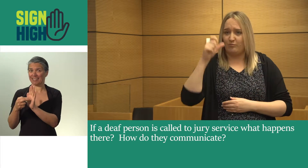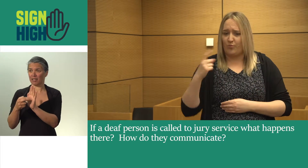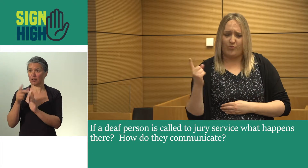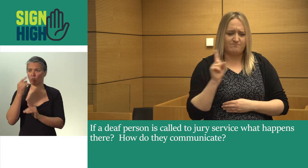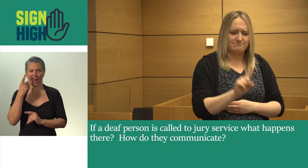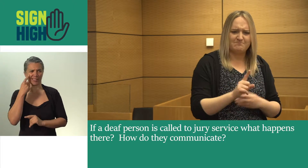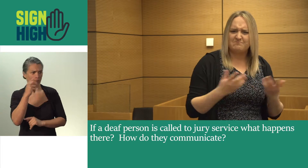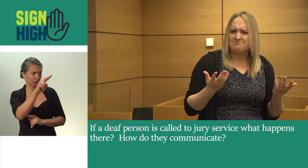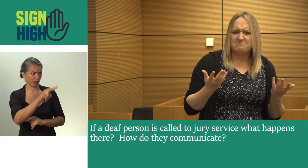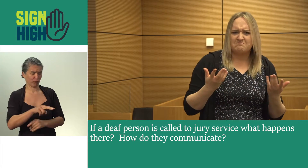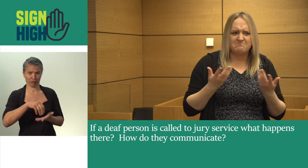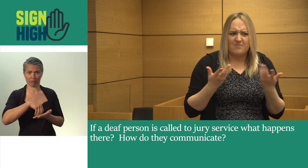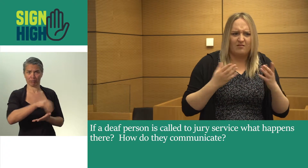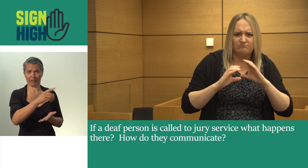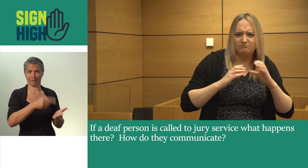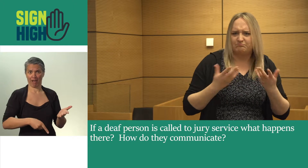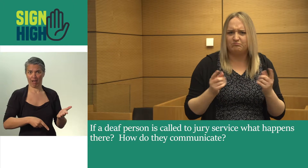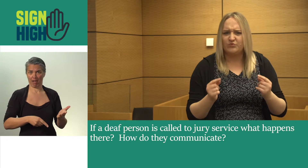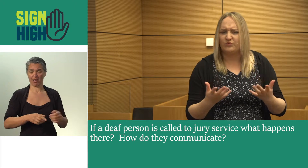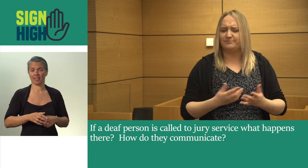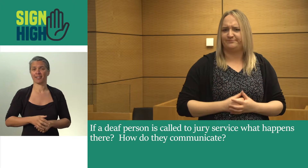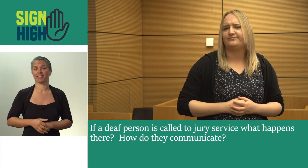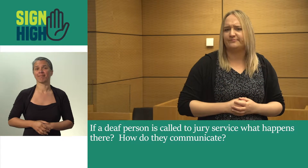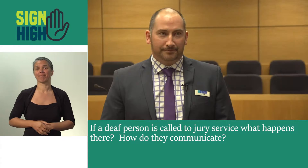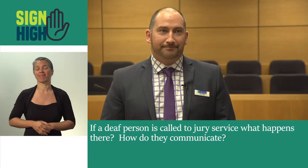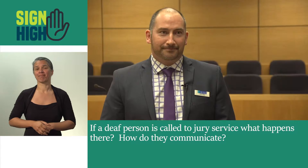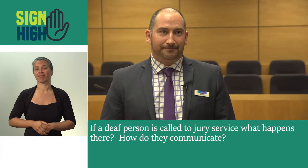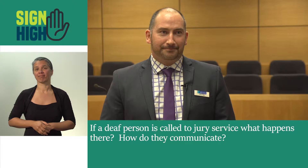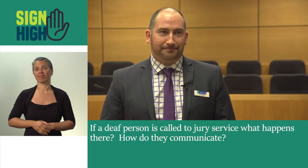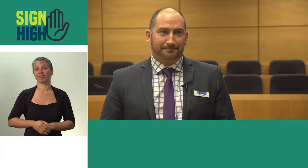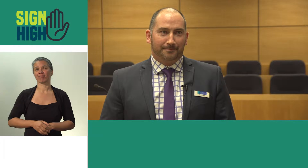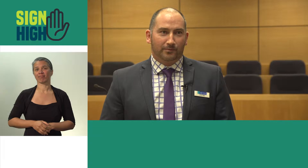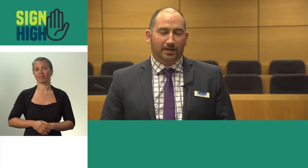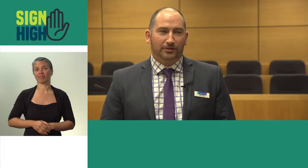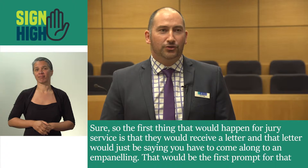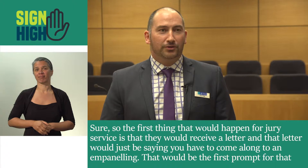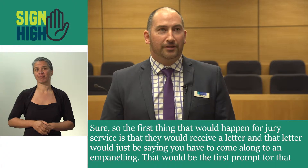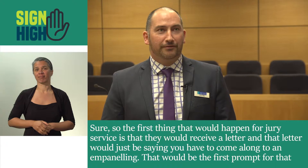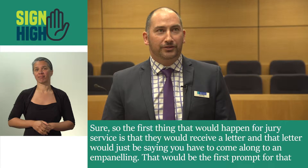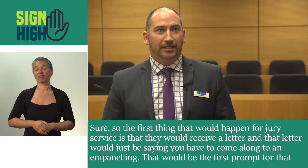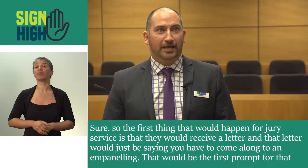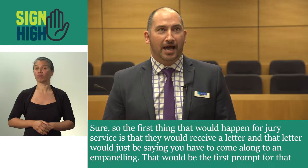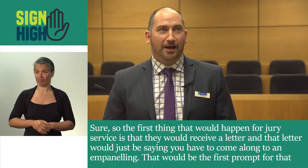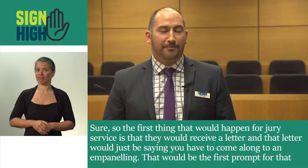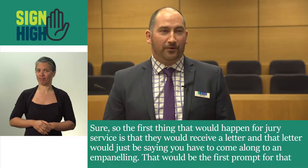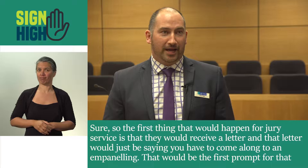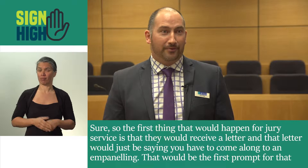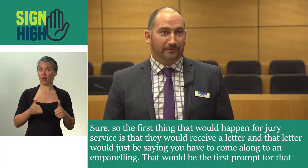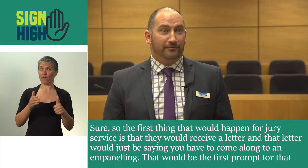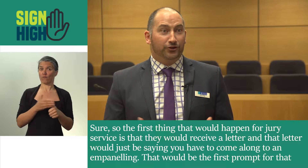If a deaf person is called to jury service, what happens there? How would they communicate? Sure, so the first thing that would happen for jury